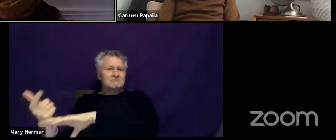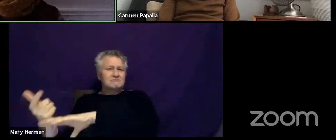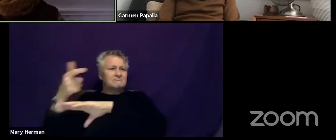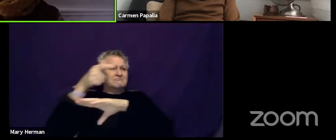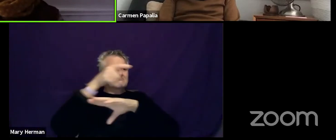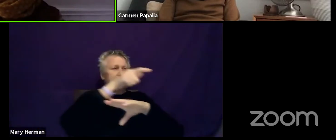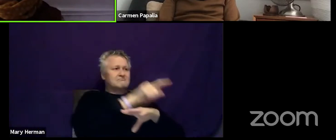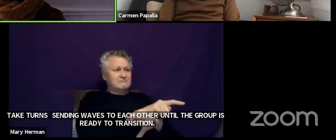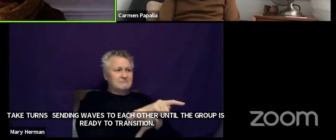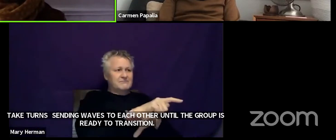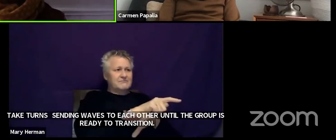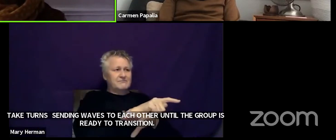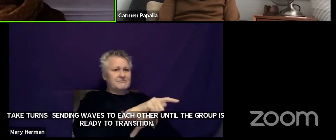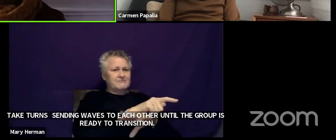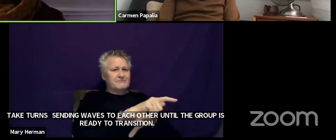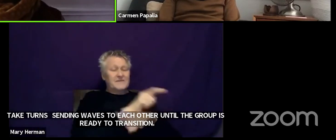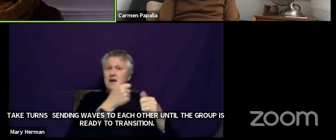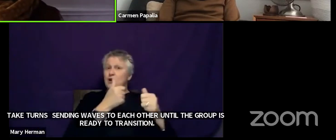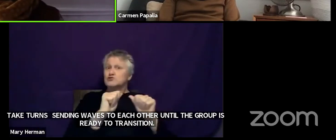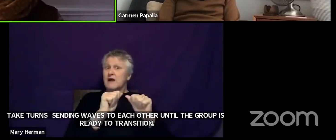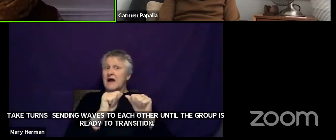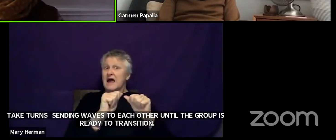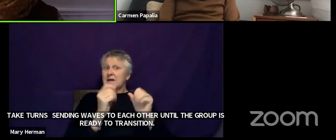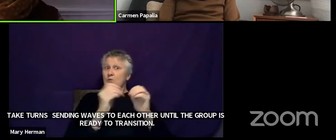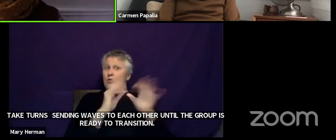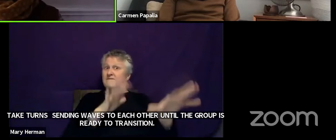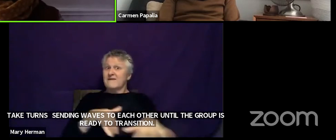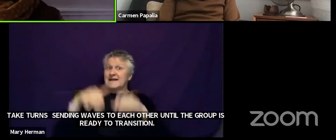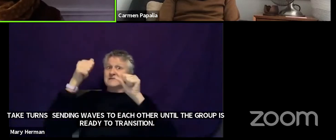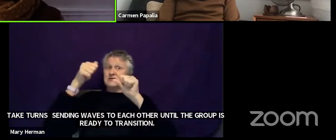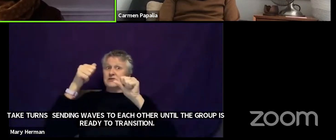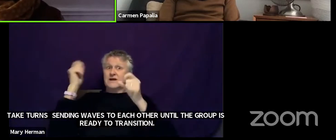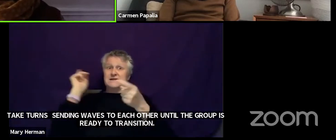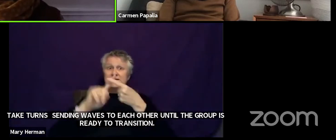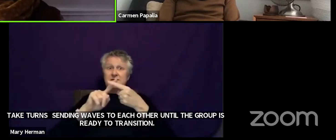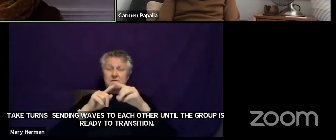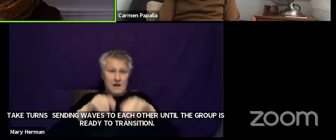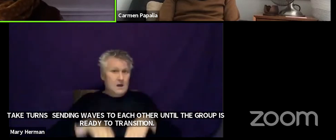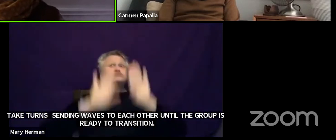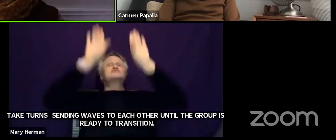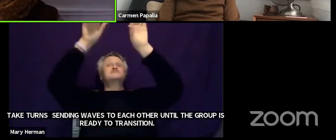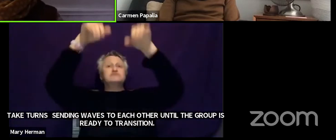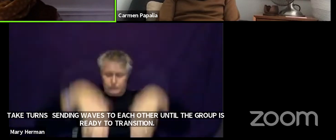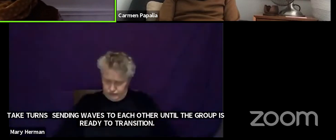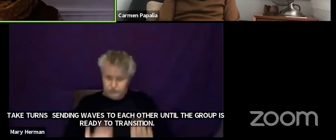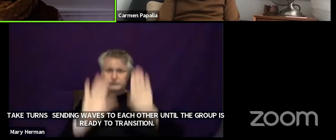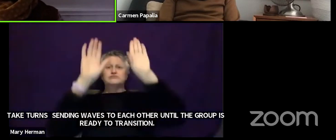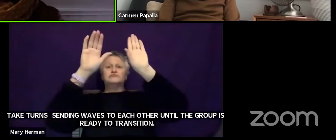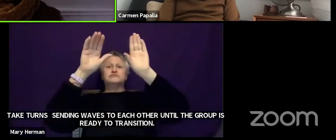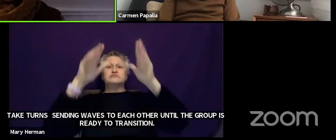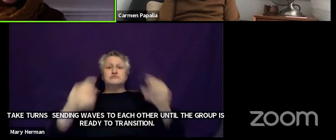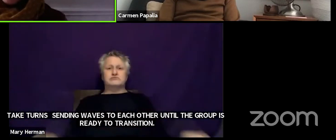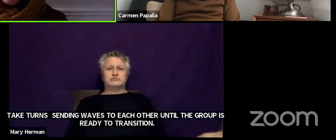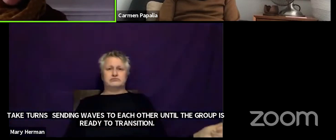Try increasing the frequency until the waves reach a crescendo, then dissipate.